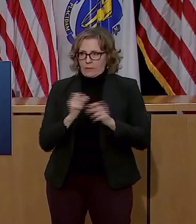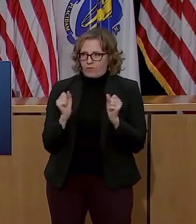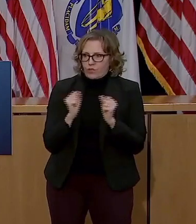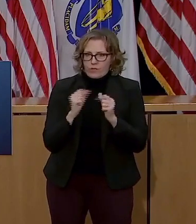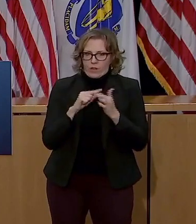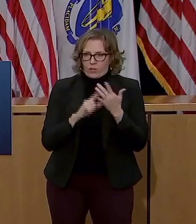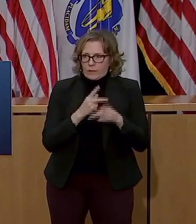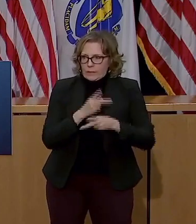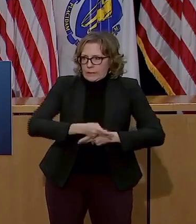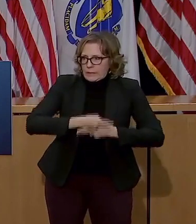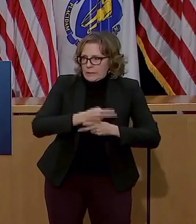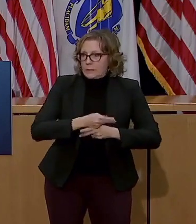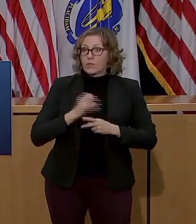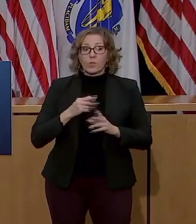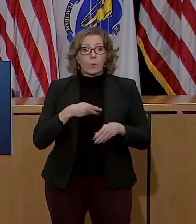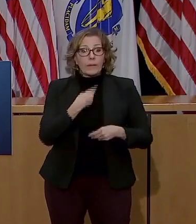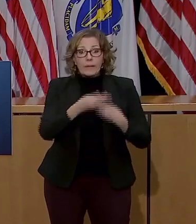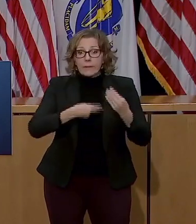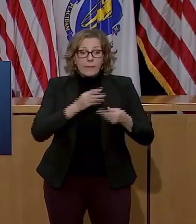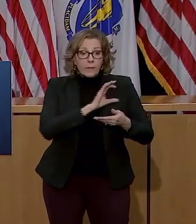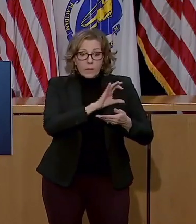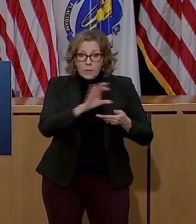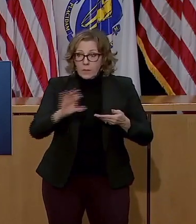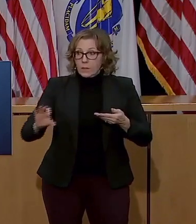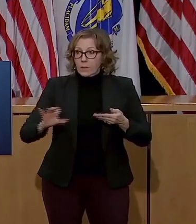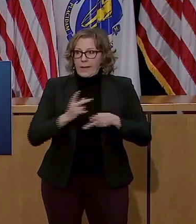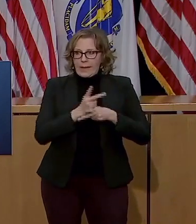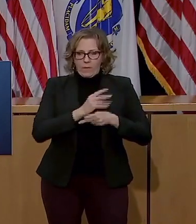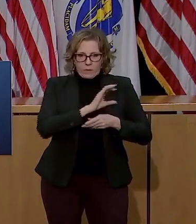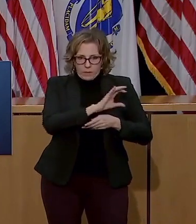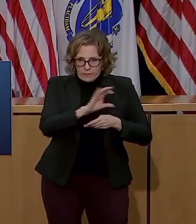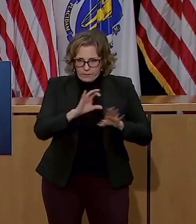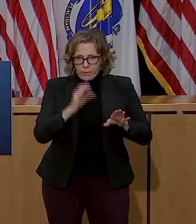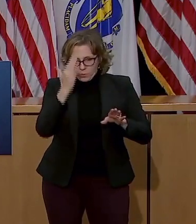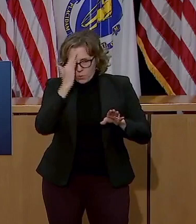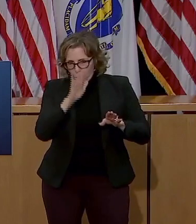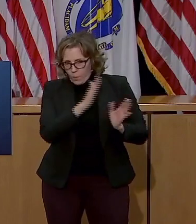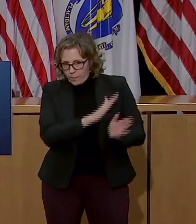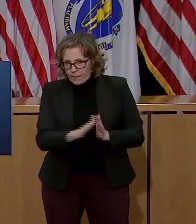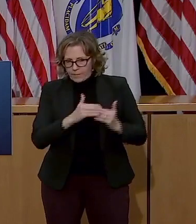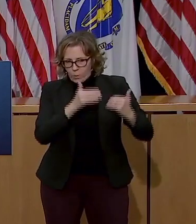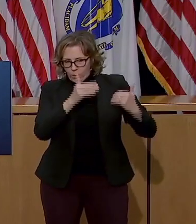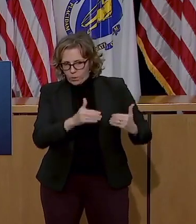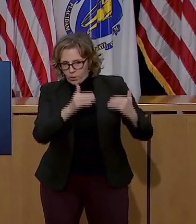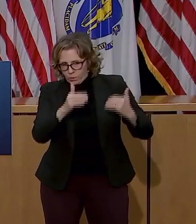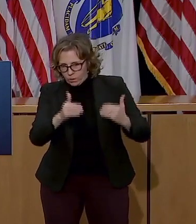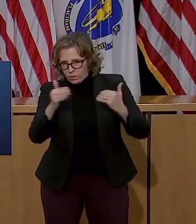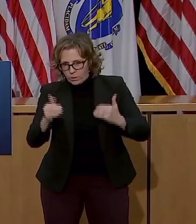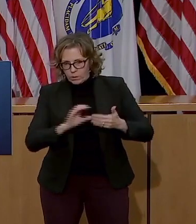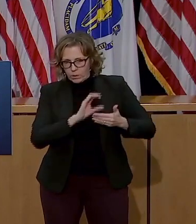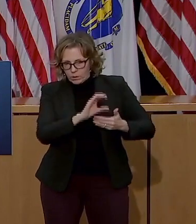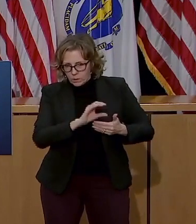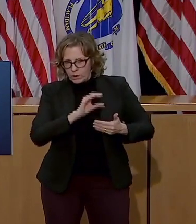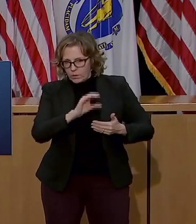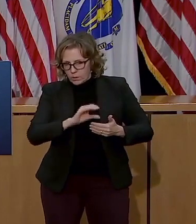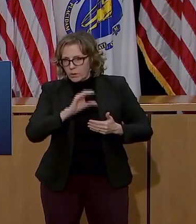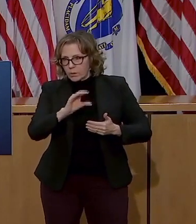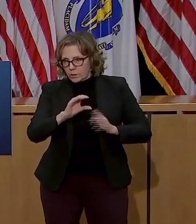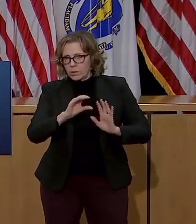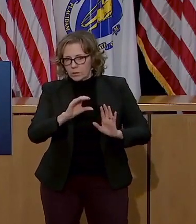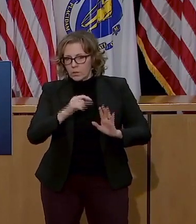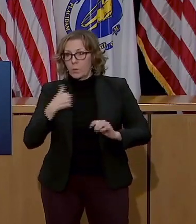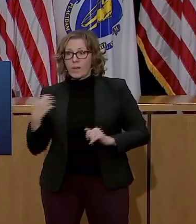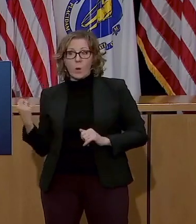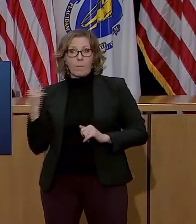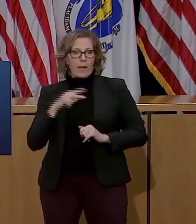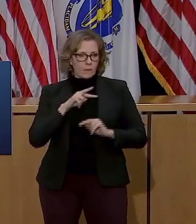conservatively planning their allocations and that we understand what their schedules are. And then we're coming now back to